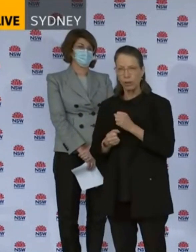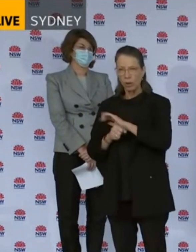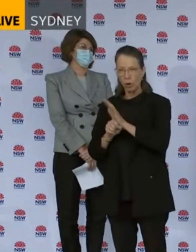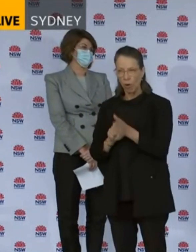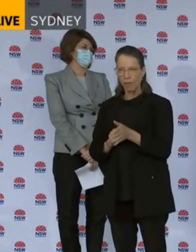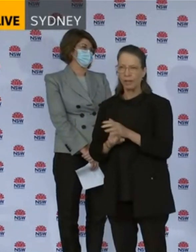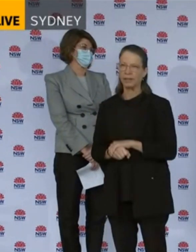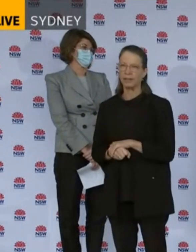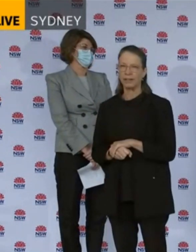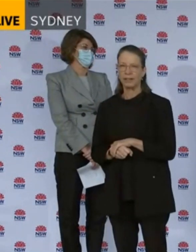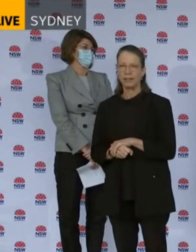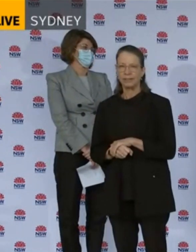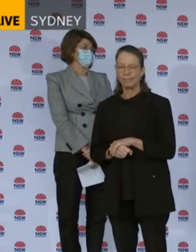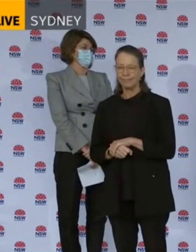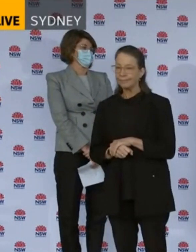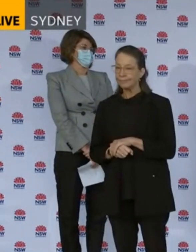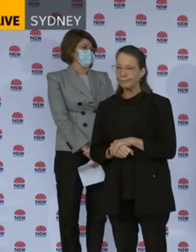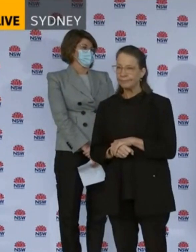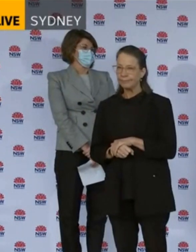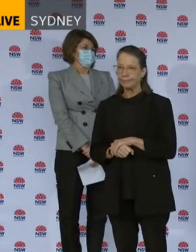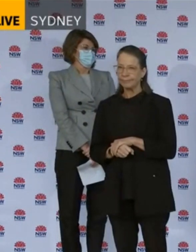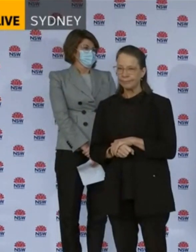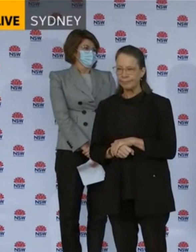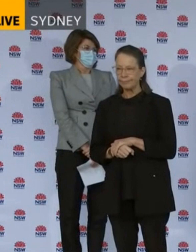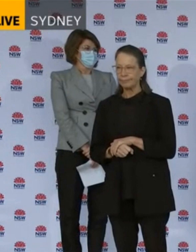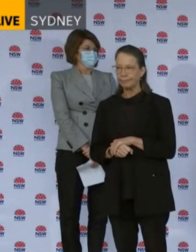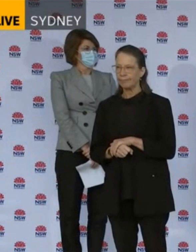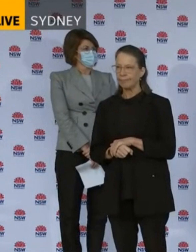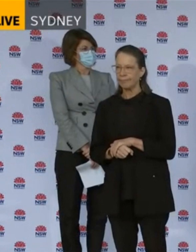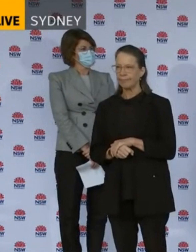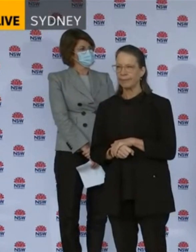cases that have tested